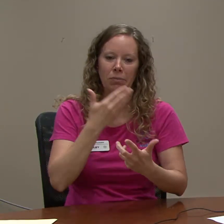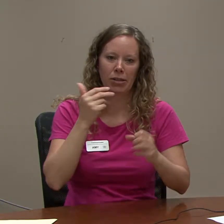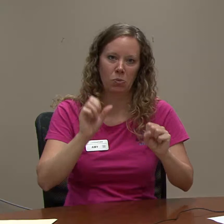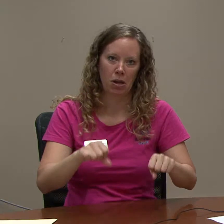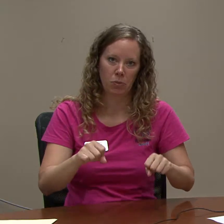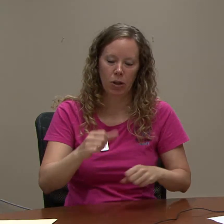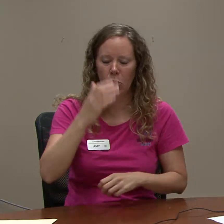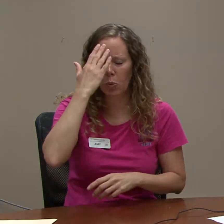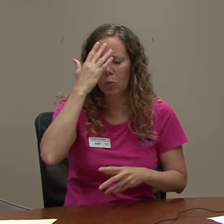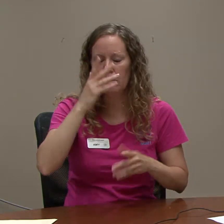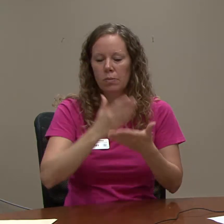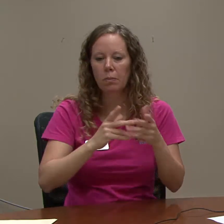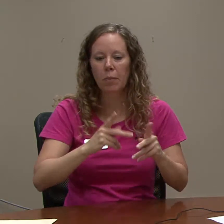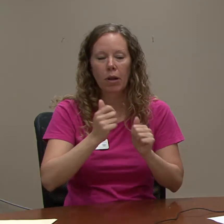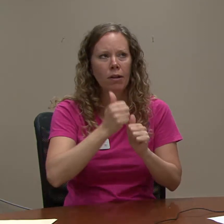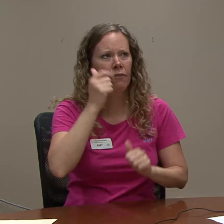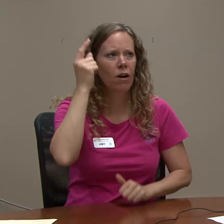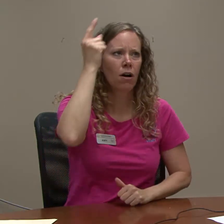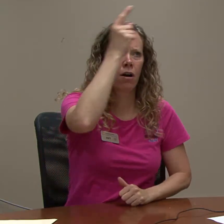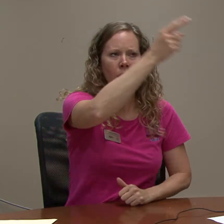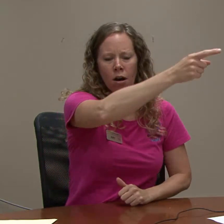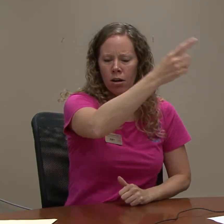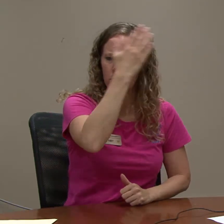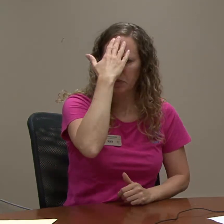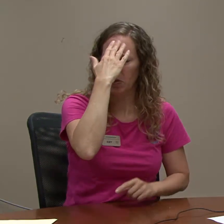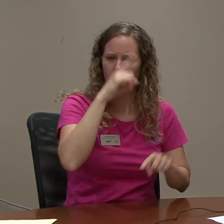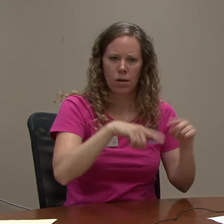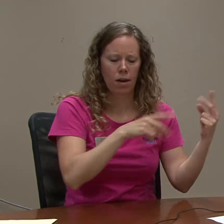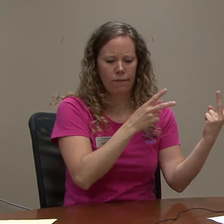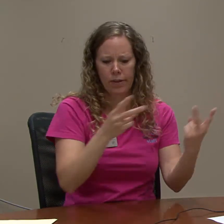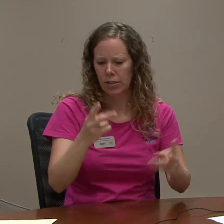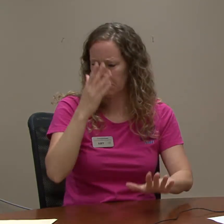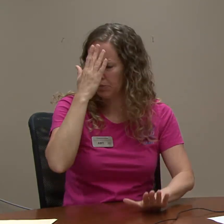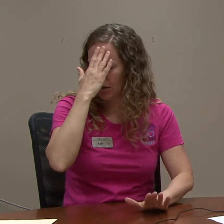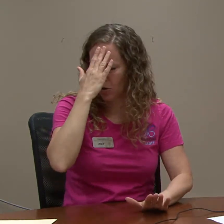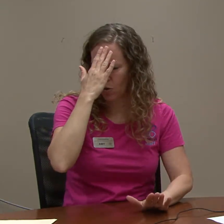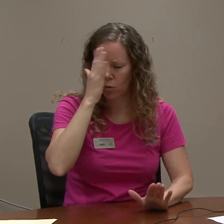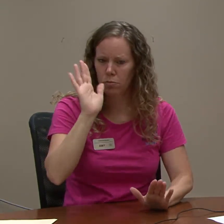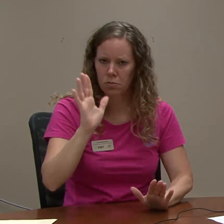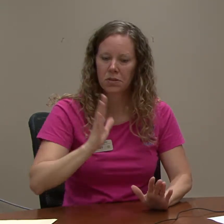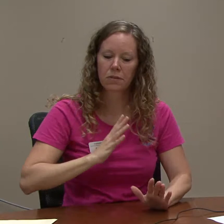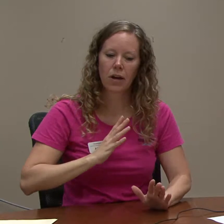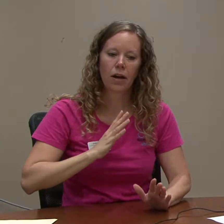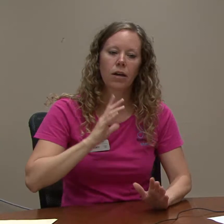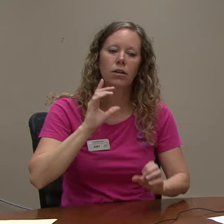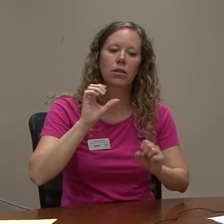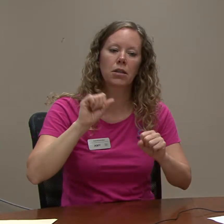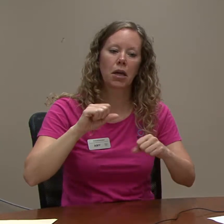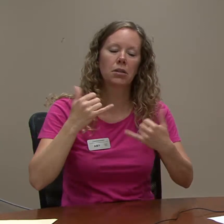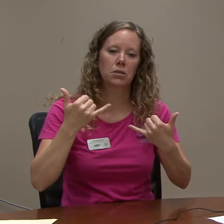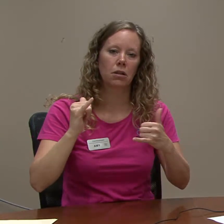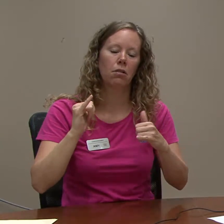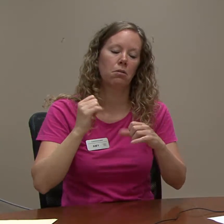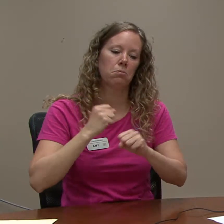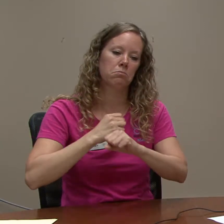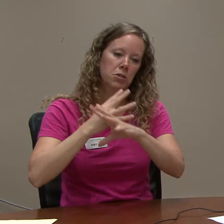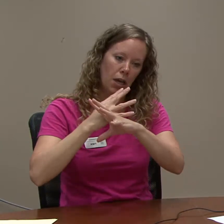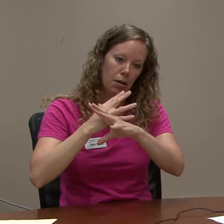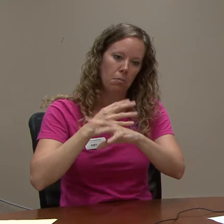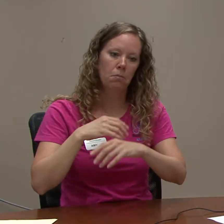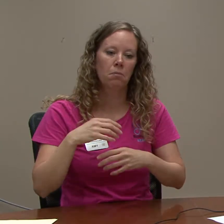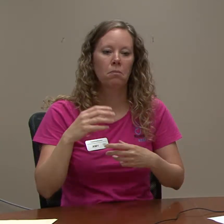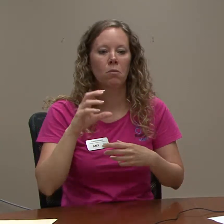some people who live far away and are not able to come down often for a face-to-face visit. So